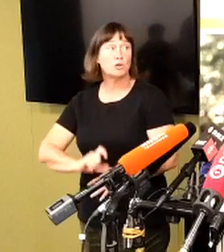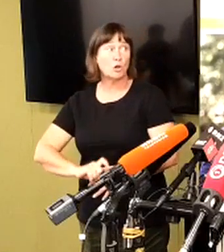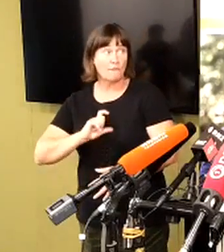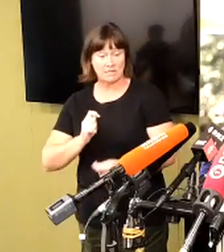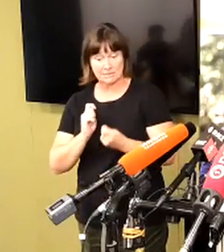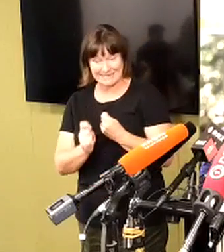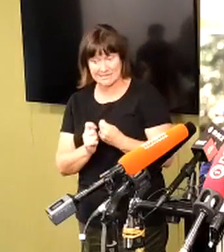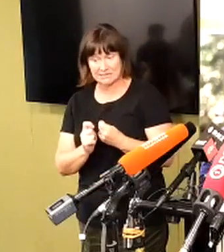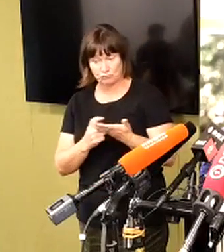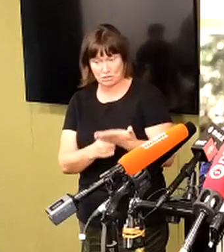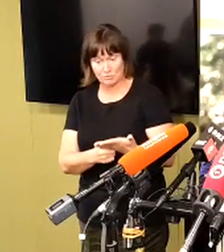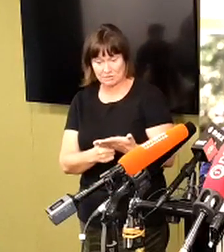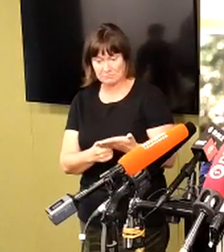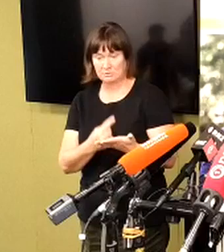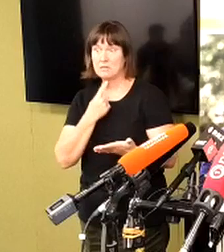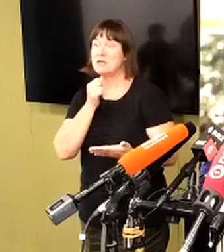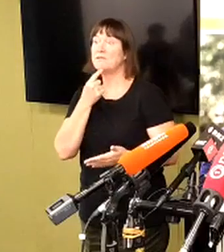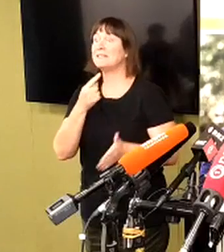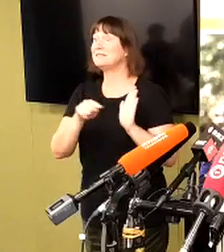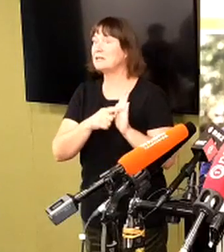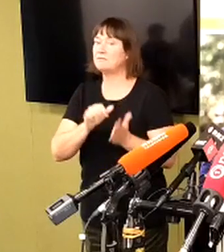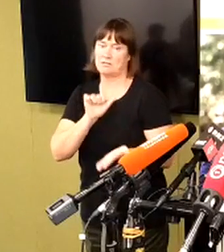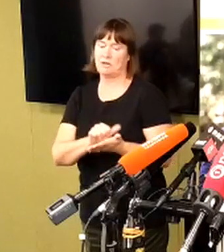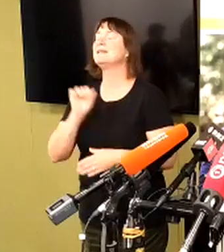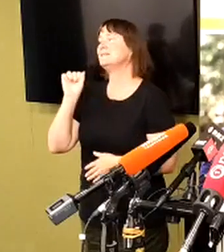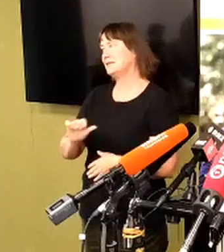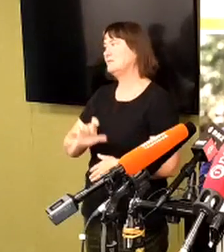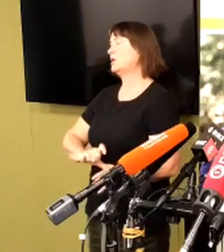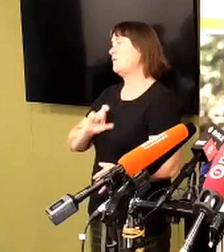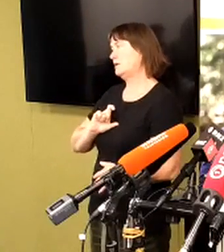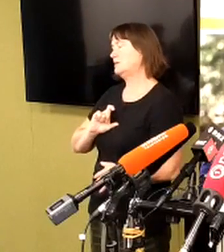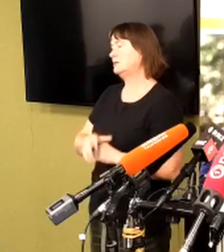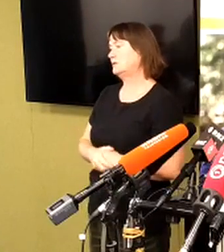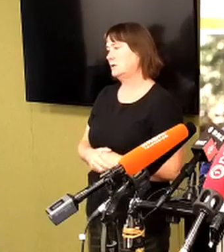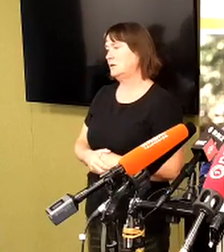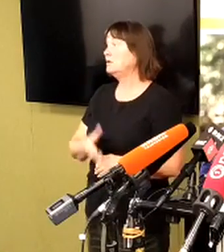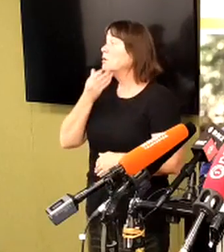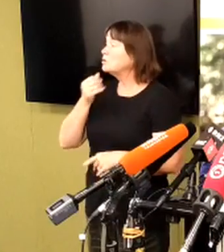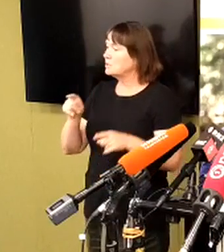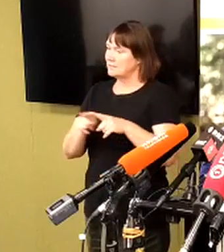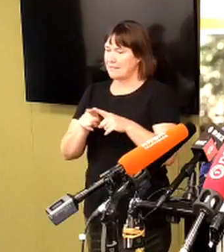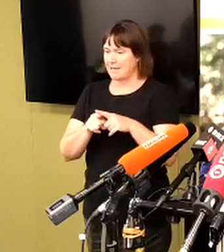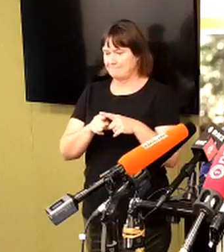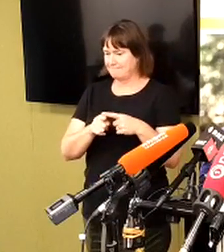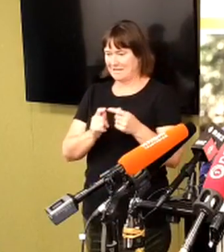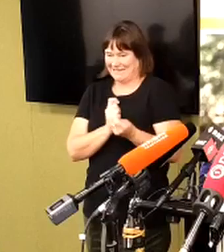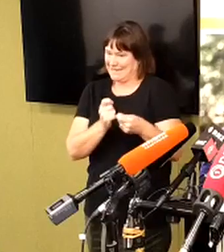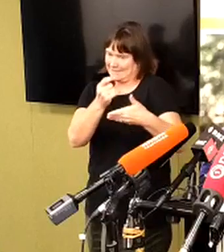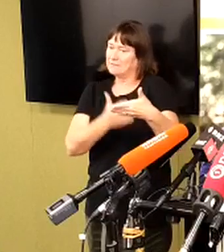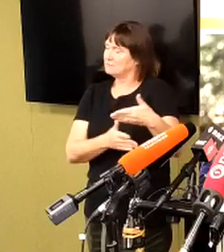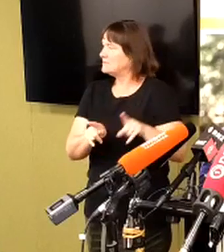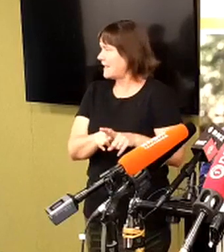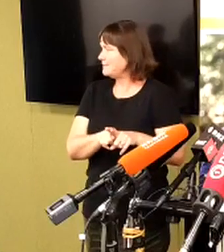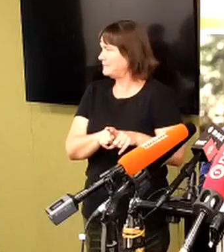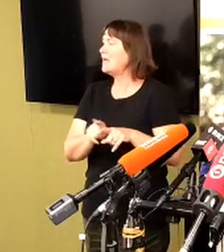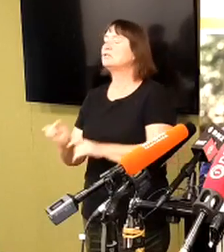test results coming back as negative here are correct? Yes, very confident, and we're using the same assay and the PCR test as being